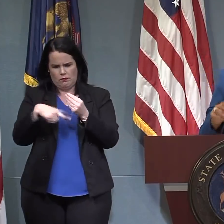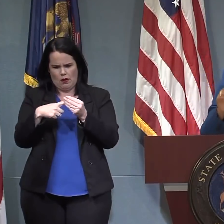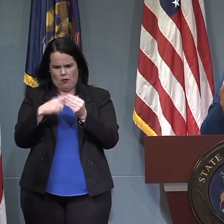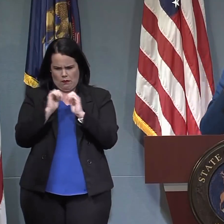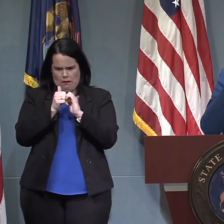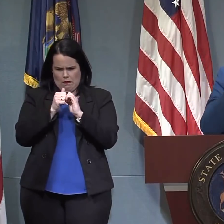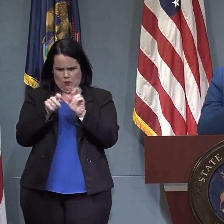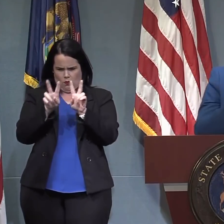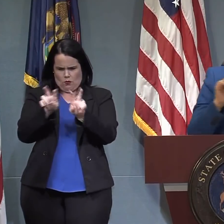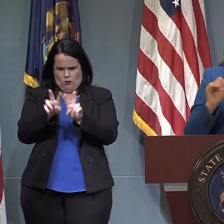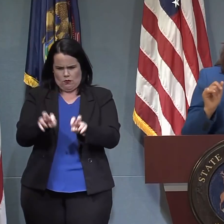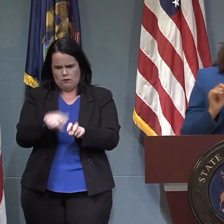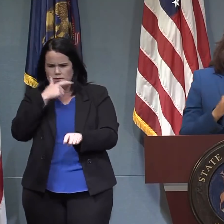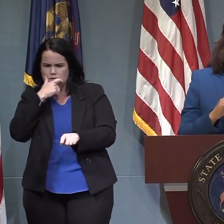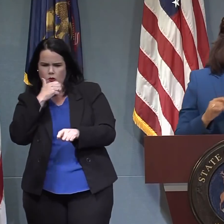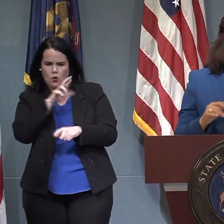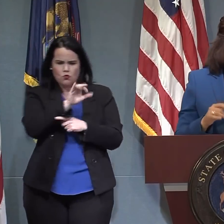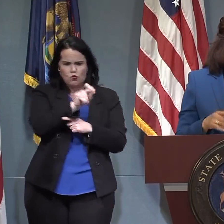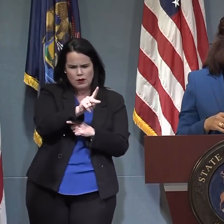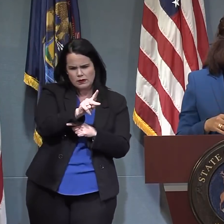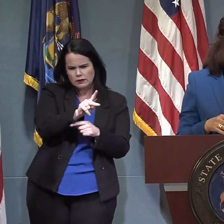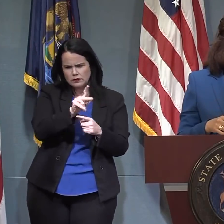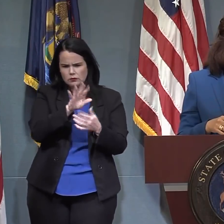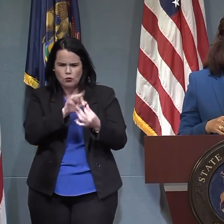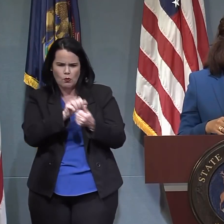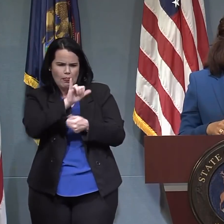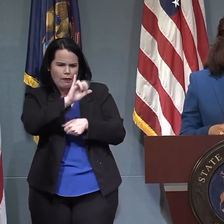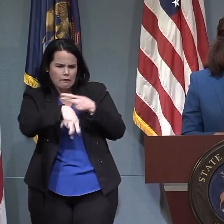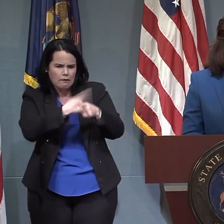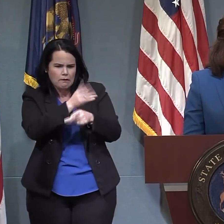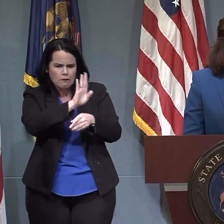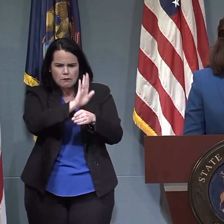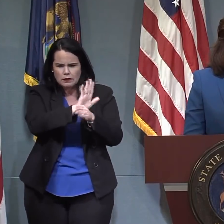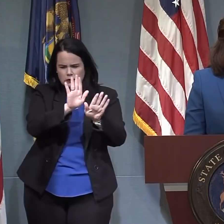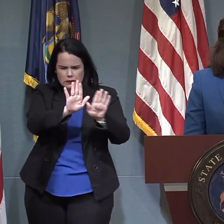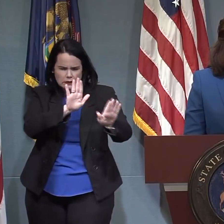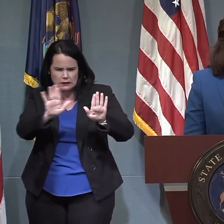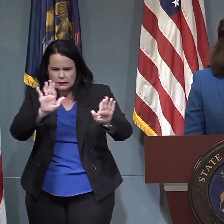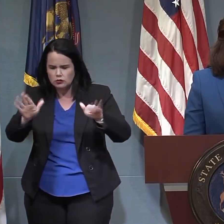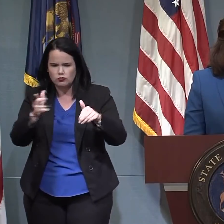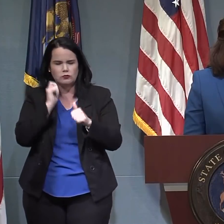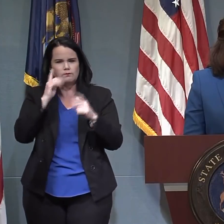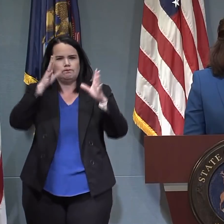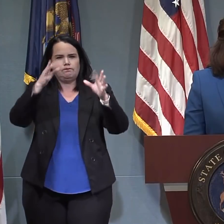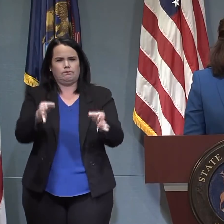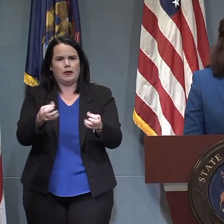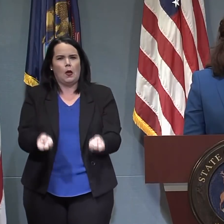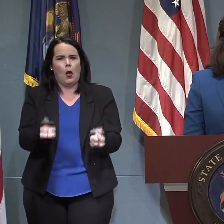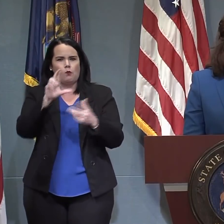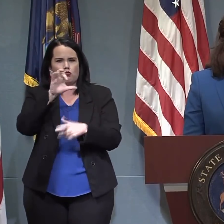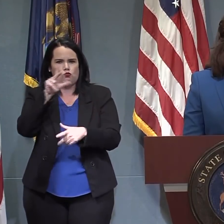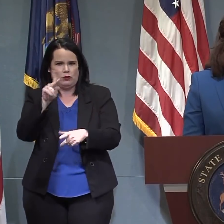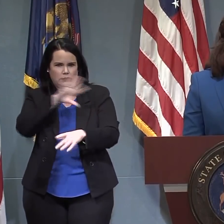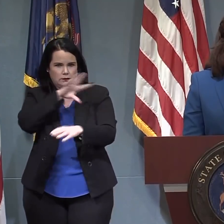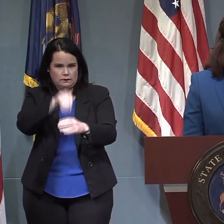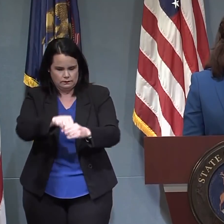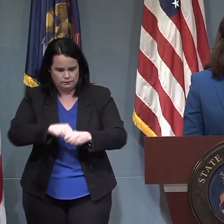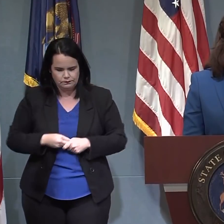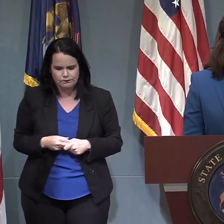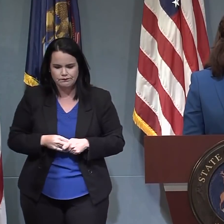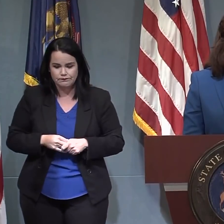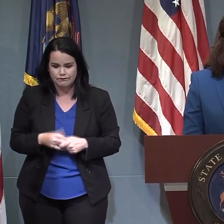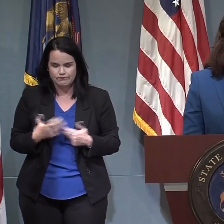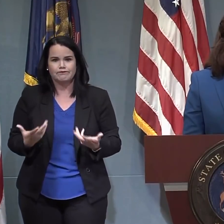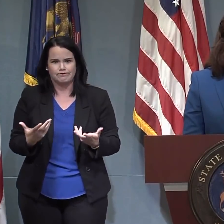of assessing risk inherent to different sectors of our economy. Obviously, there are a lot of questions that